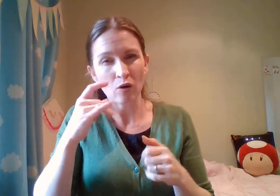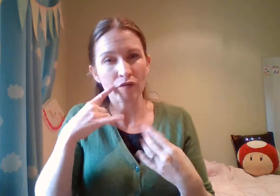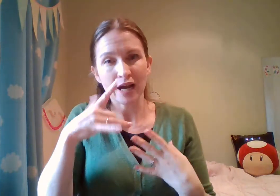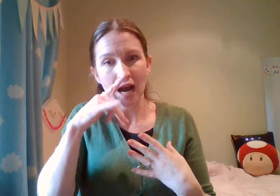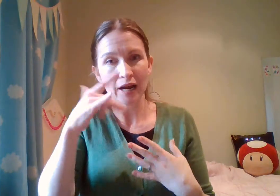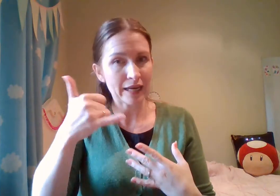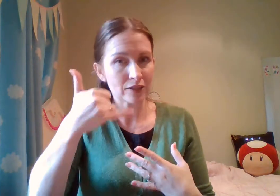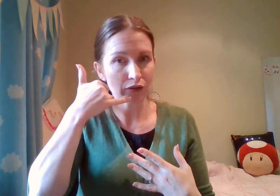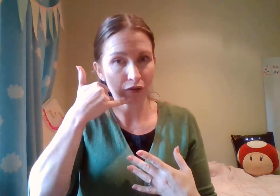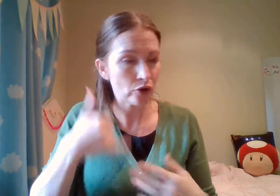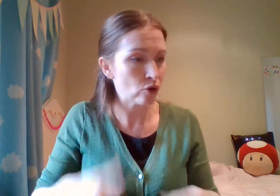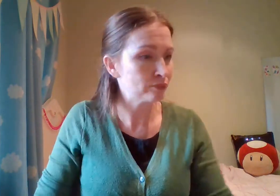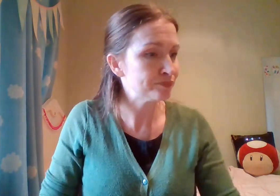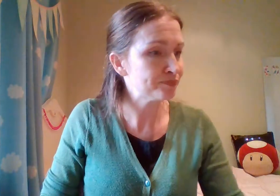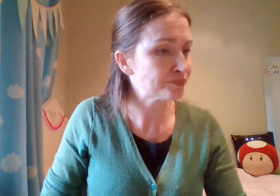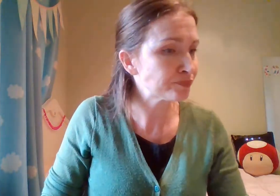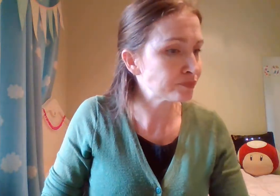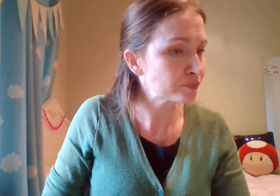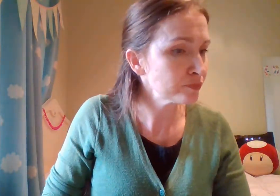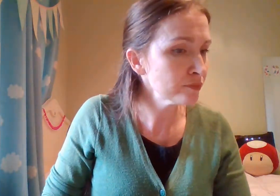often can't answer a phone call.